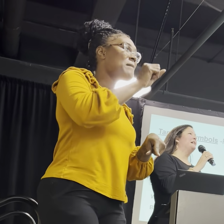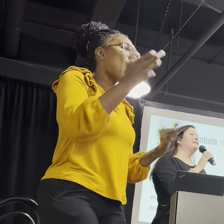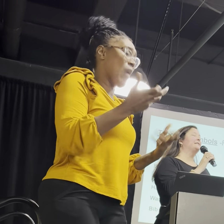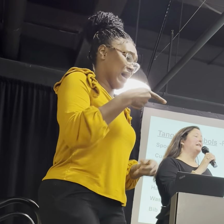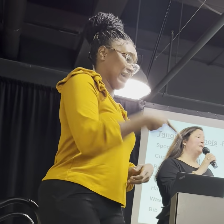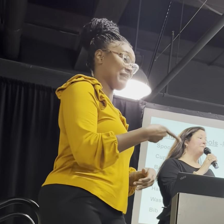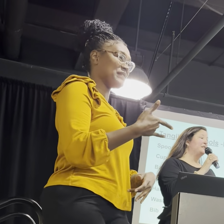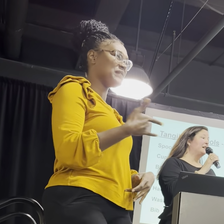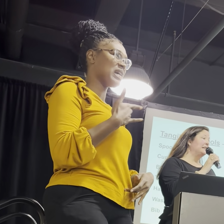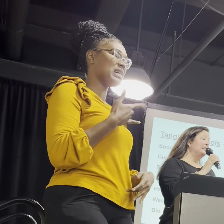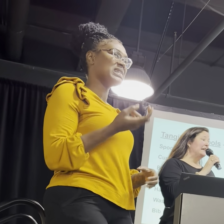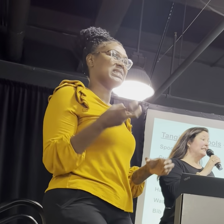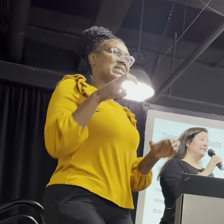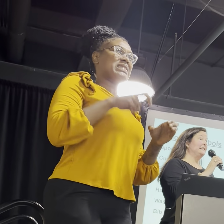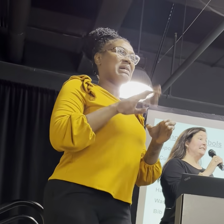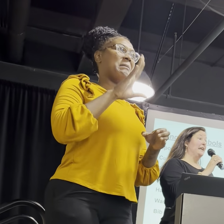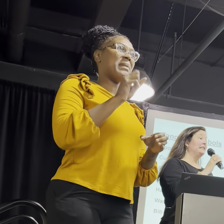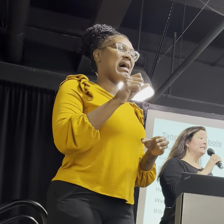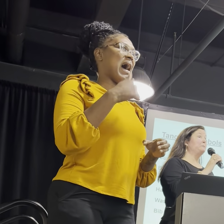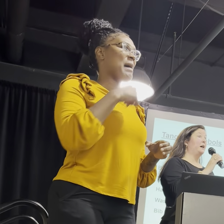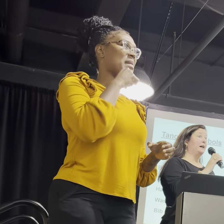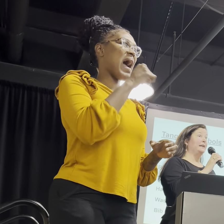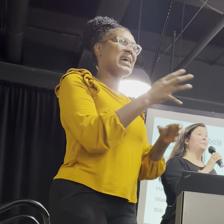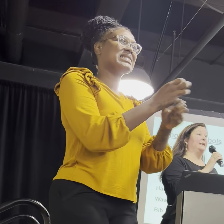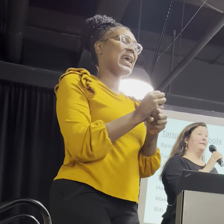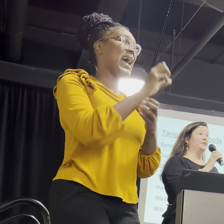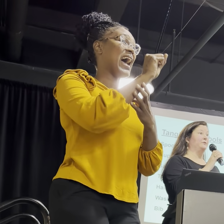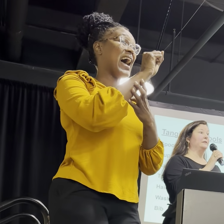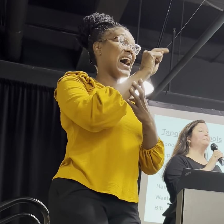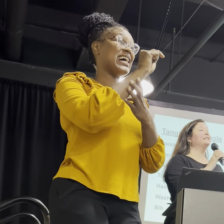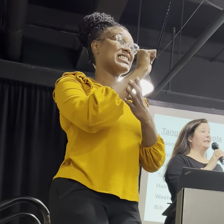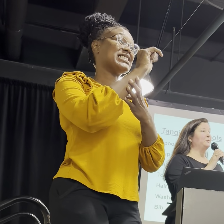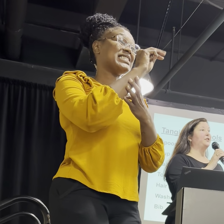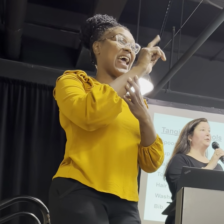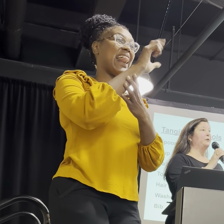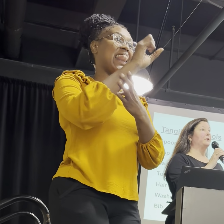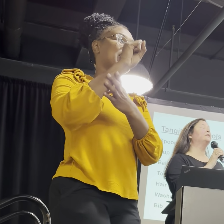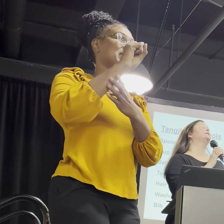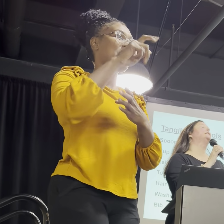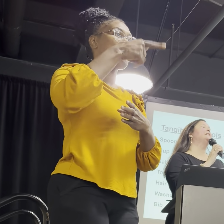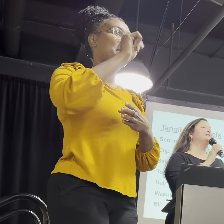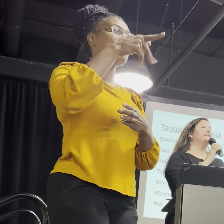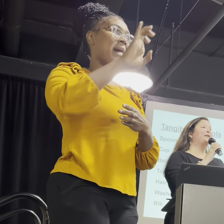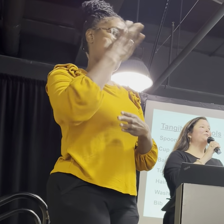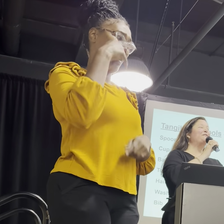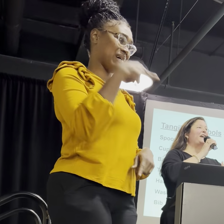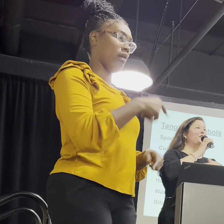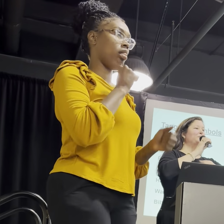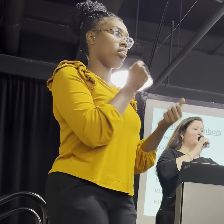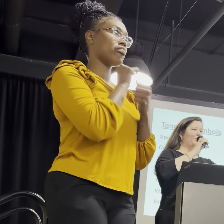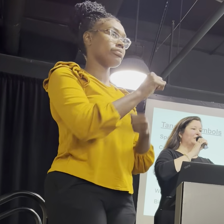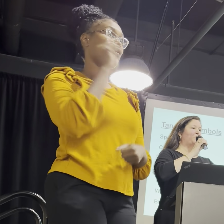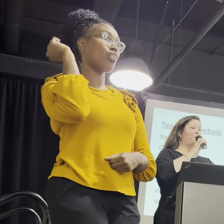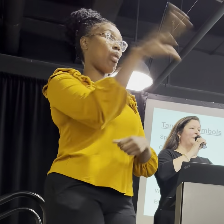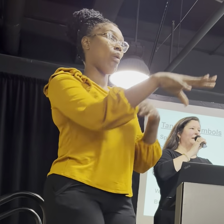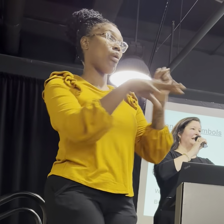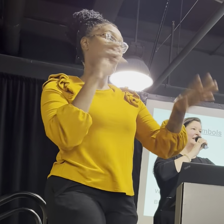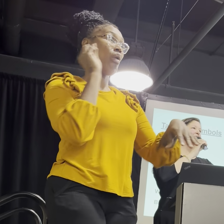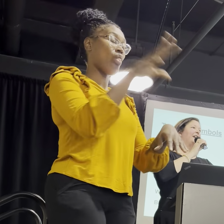on the bus, I was like, well, I'm not gonna take this stainless pipe and give it to him, because he was a thrower. So we found part